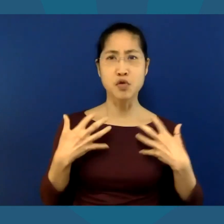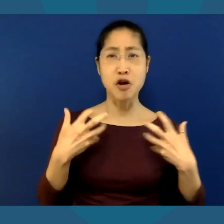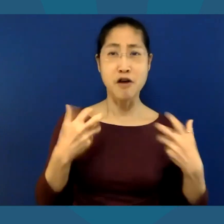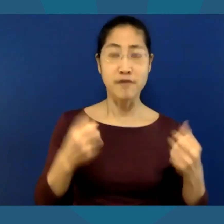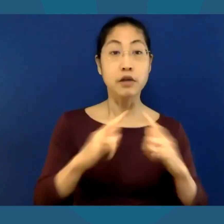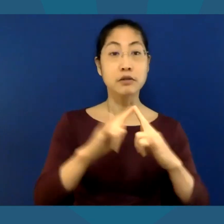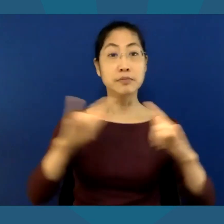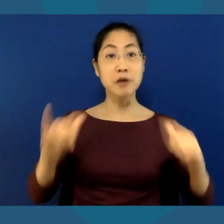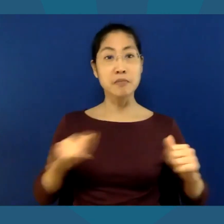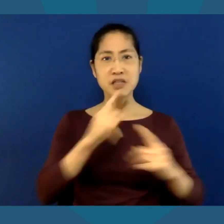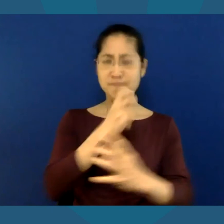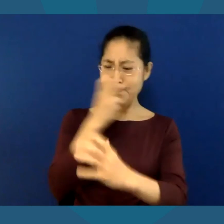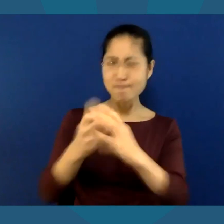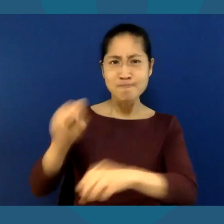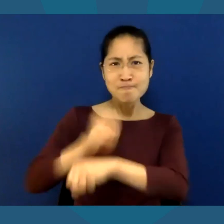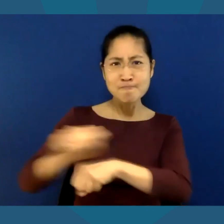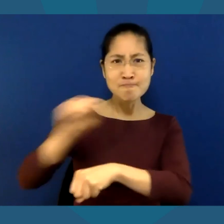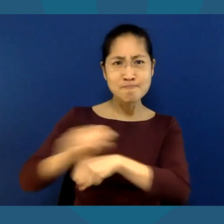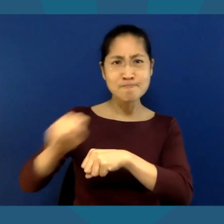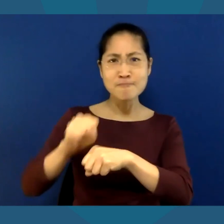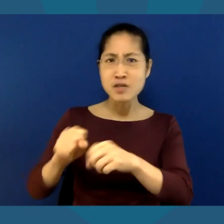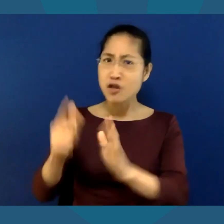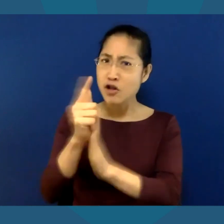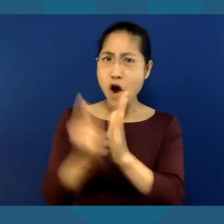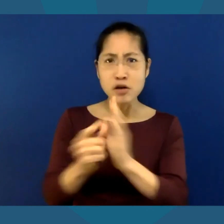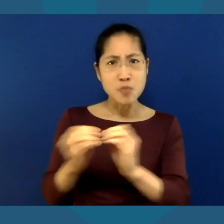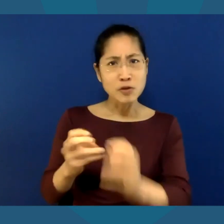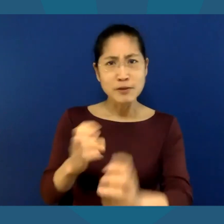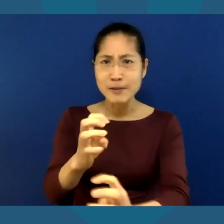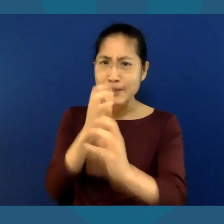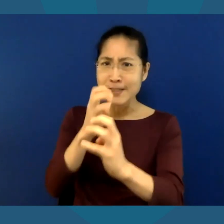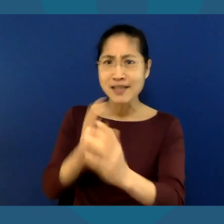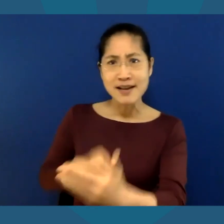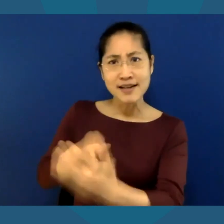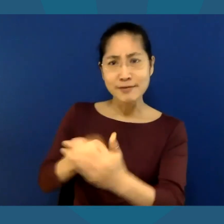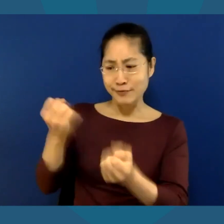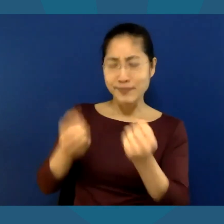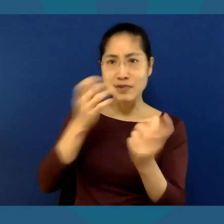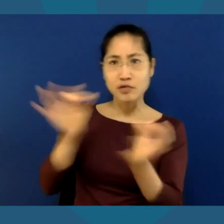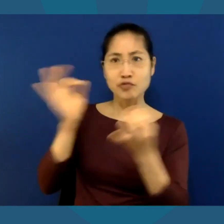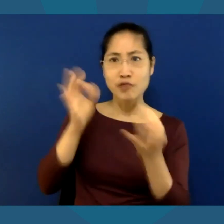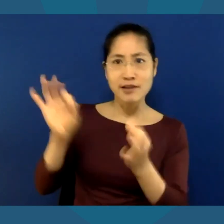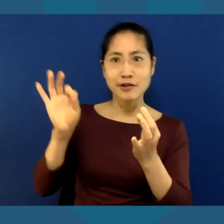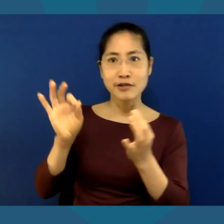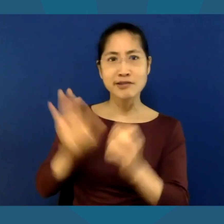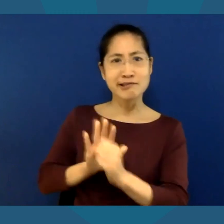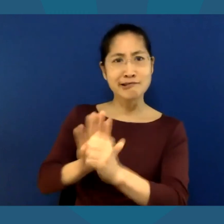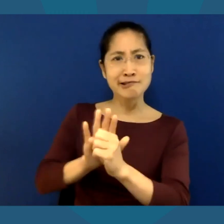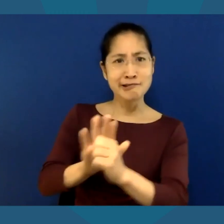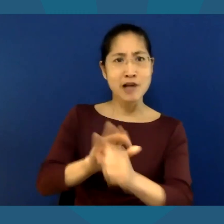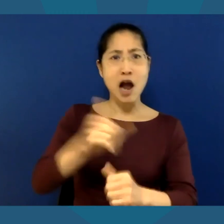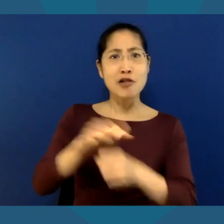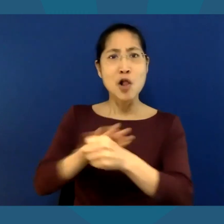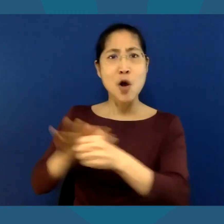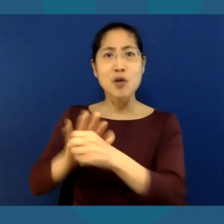bicycling. As he recovered, he threw himself into fighting for tougher laws against distracted driving, putting pressure on